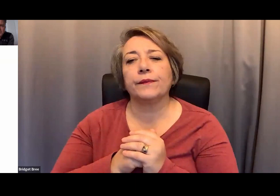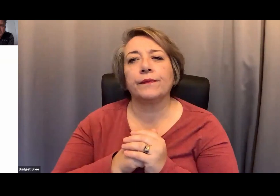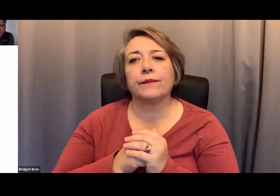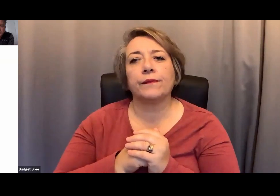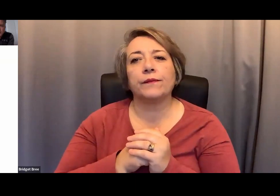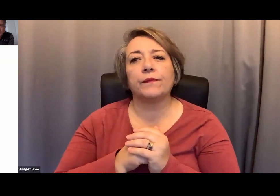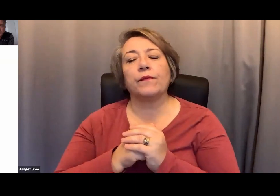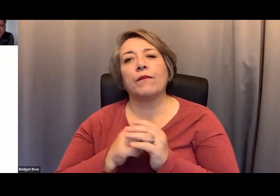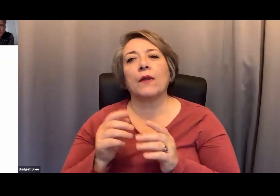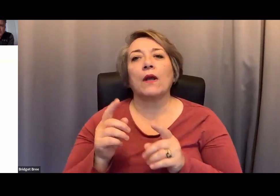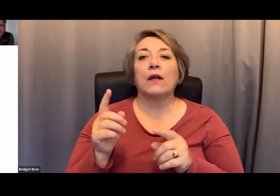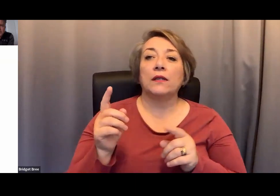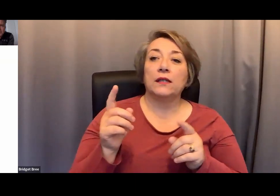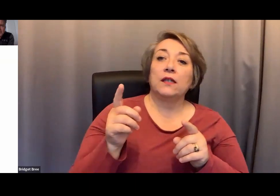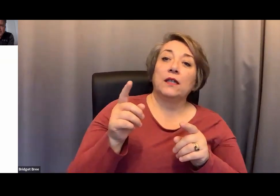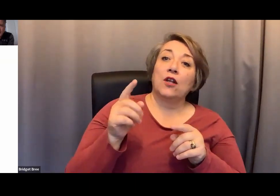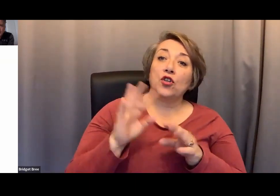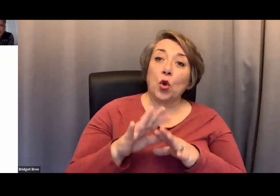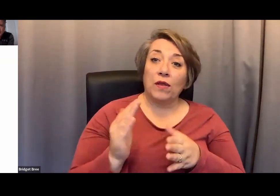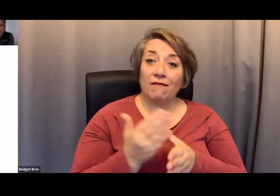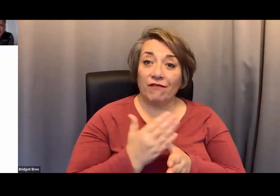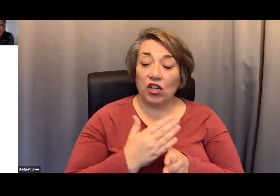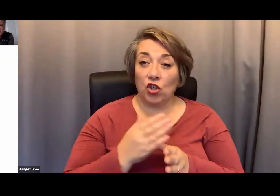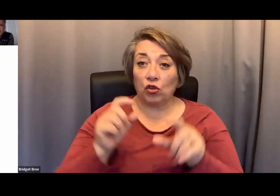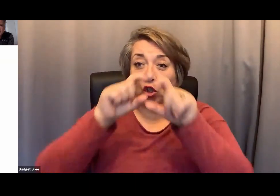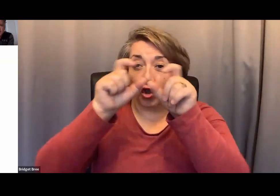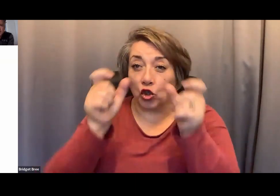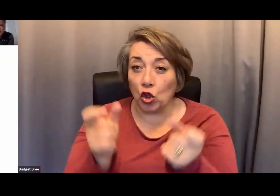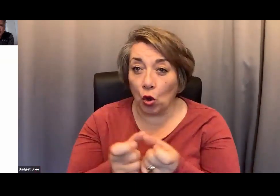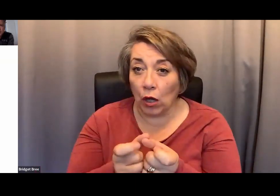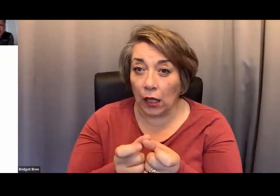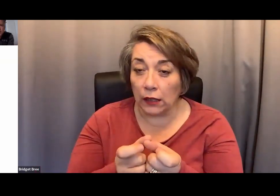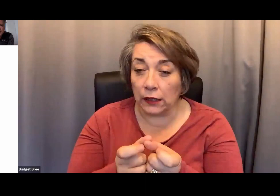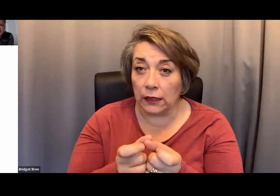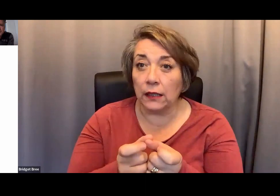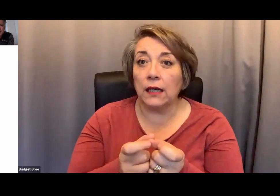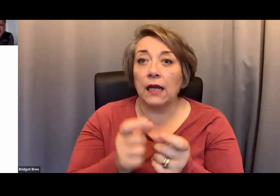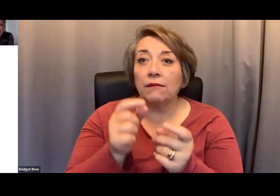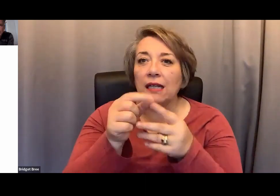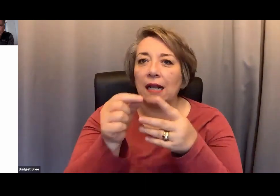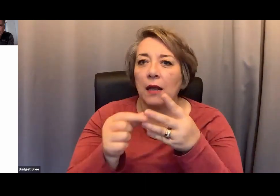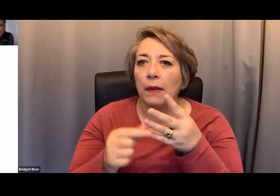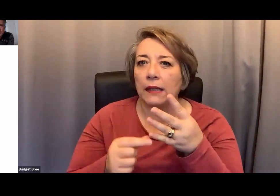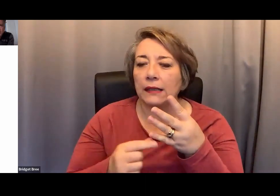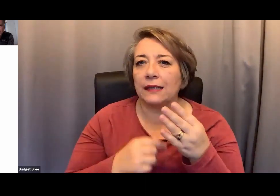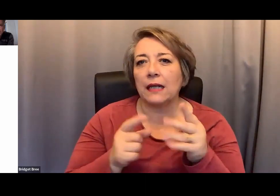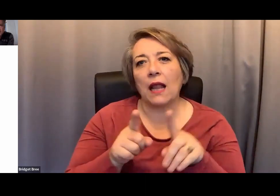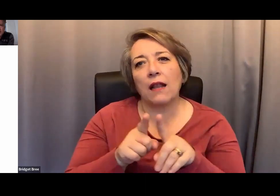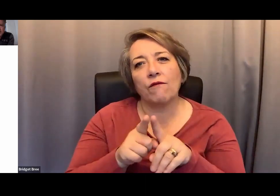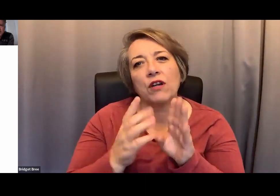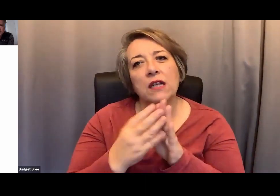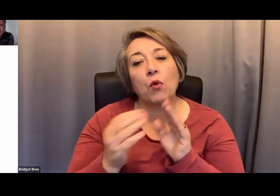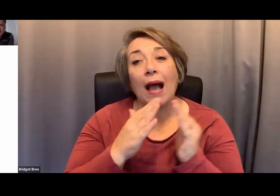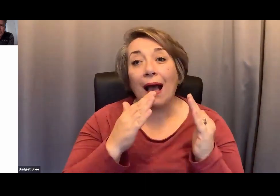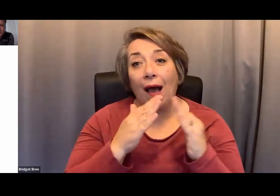original dimensions from the donut, for example, that of housing, has been split into local